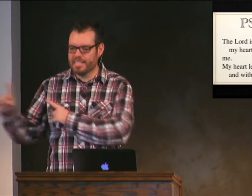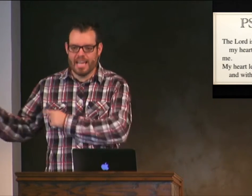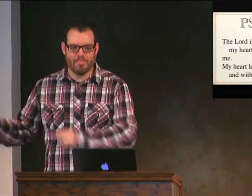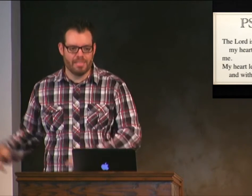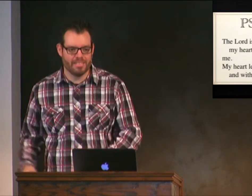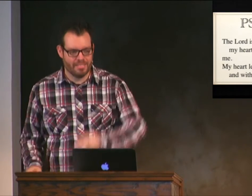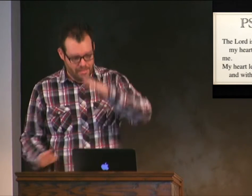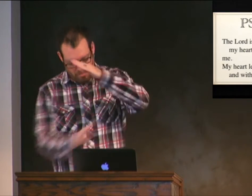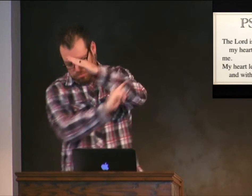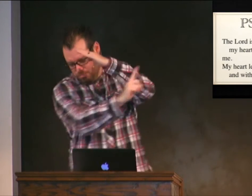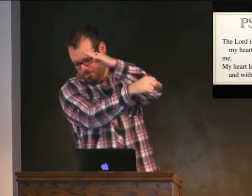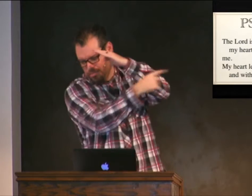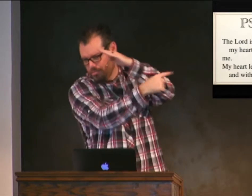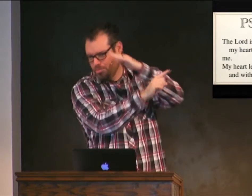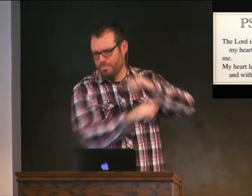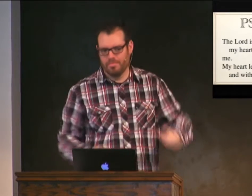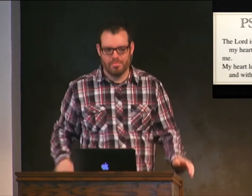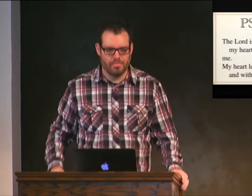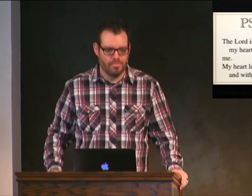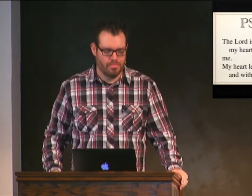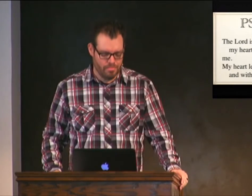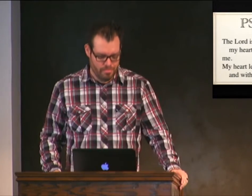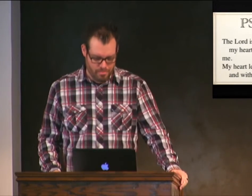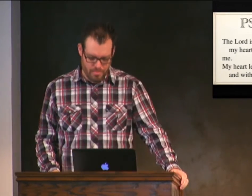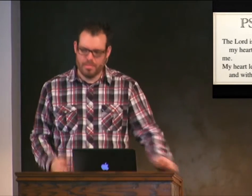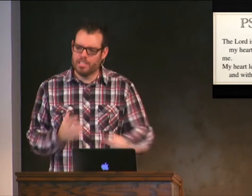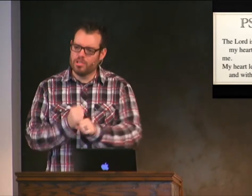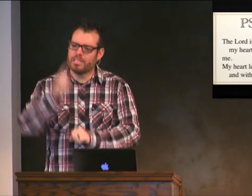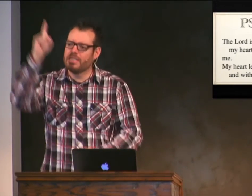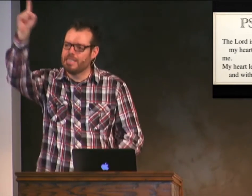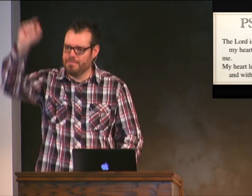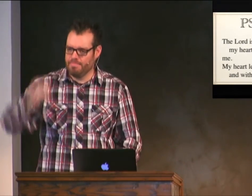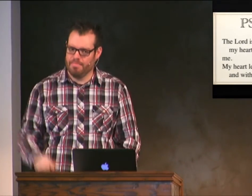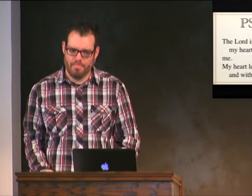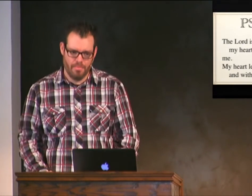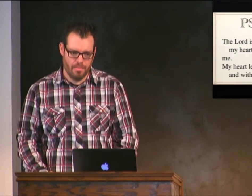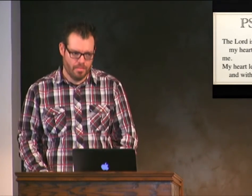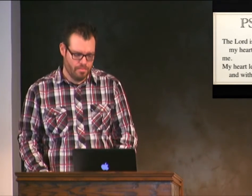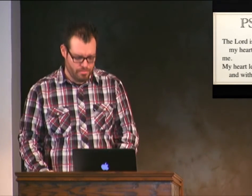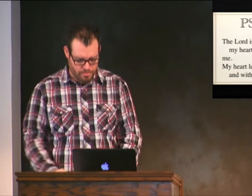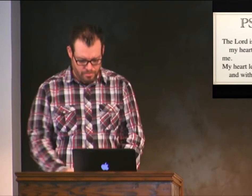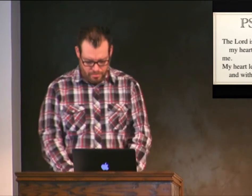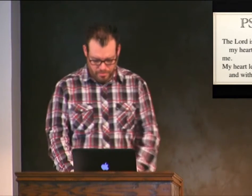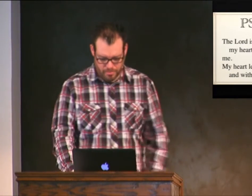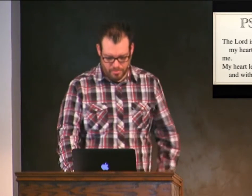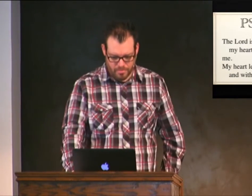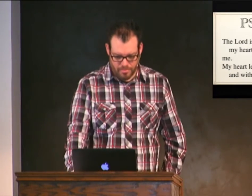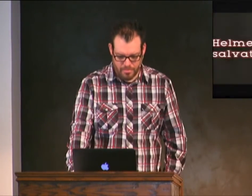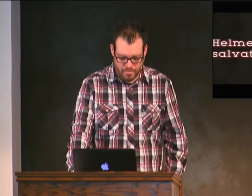When bad things happen, boom, boom, boom, I trust in him.